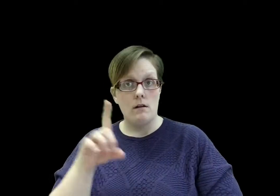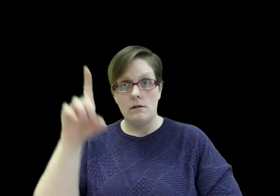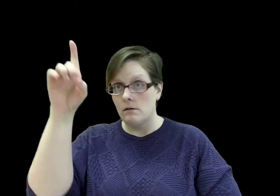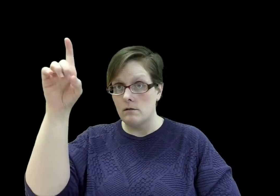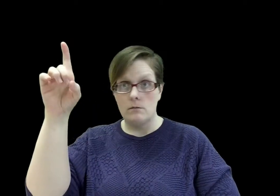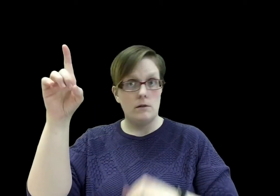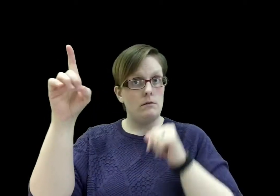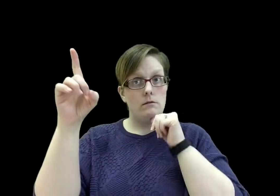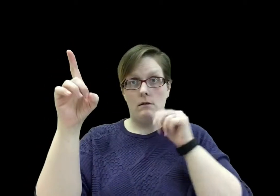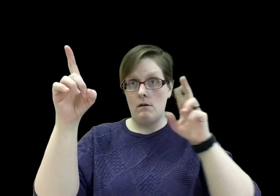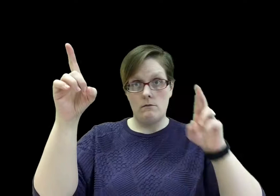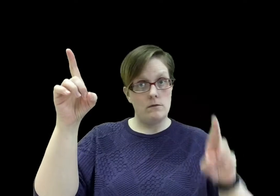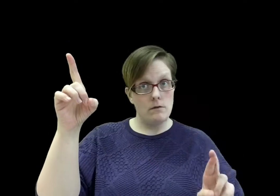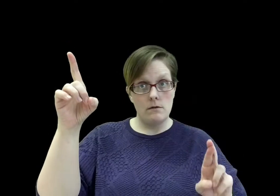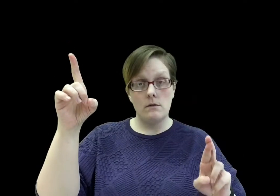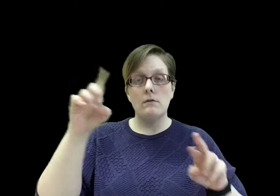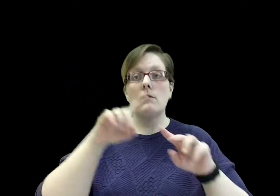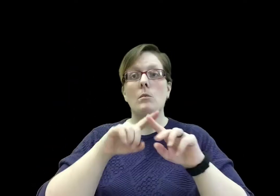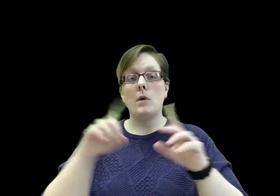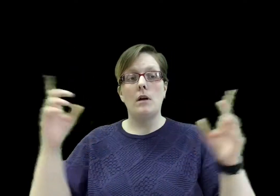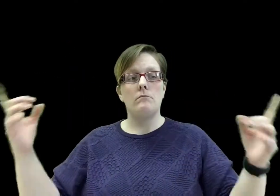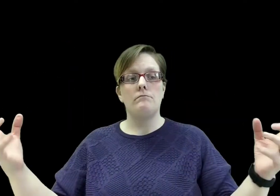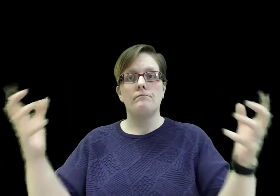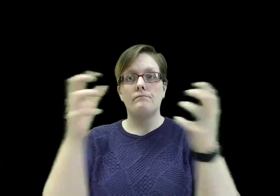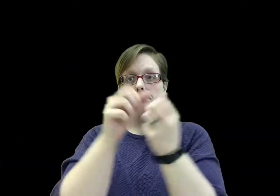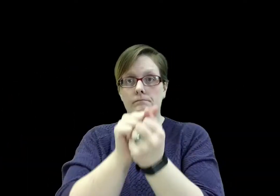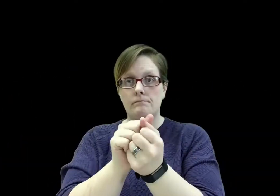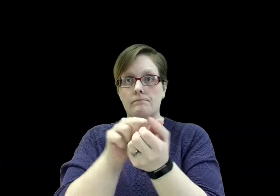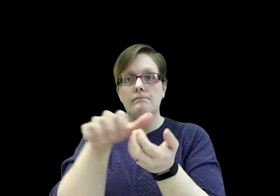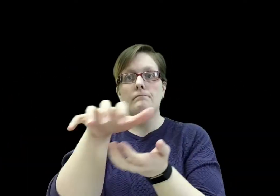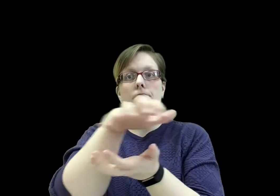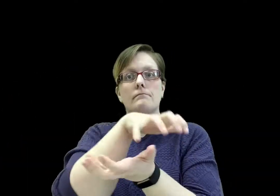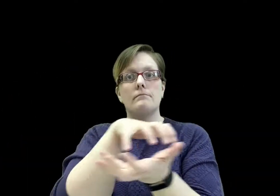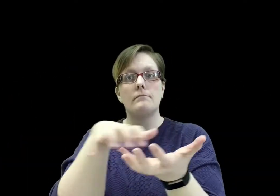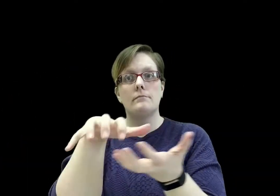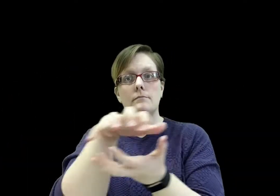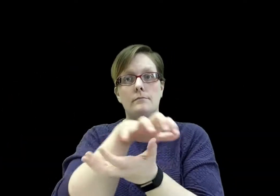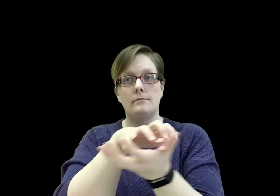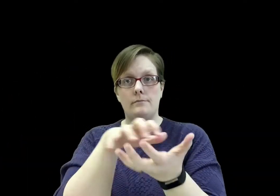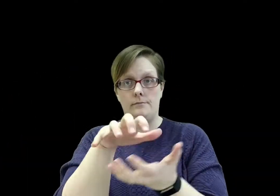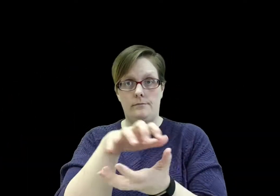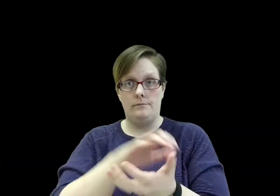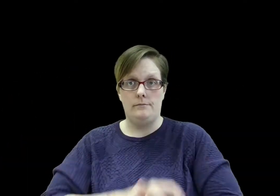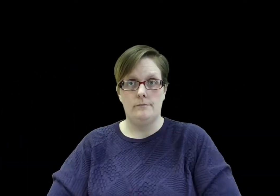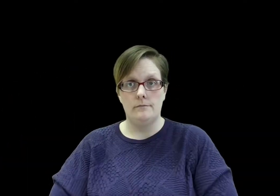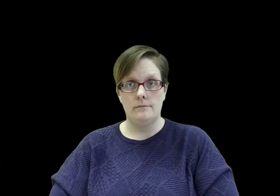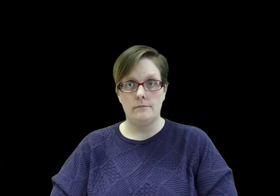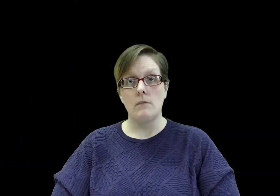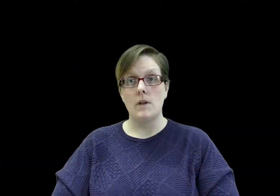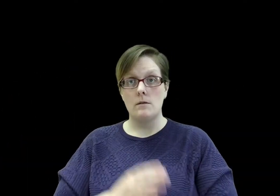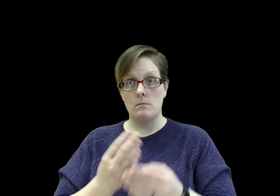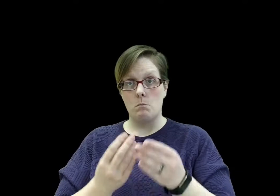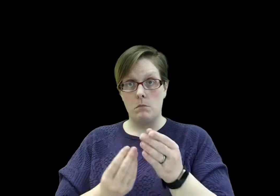because it didn't have a dominant or a recessive trait. So when they combined, they simply mixed together.